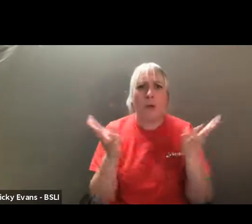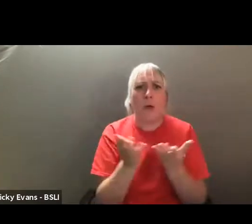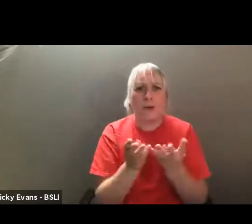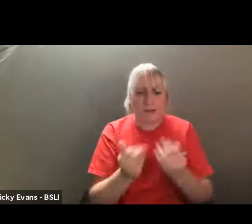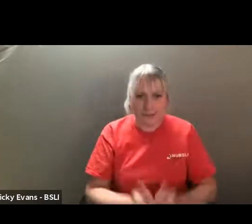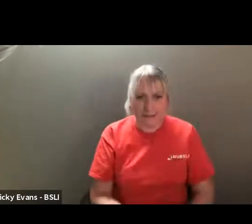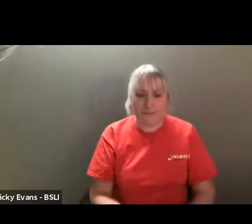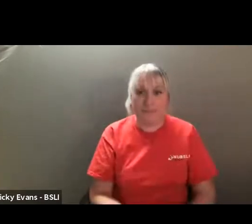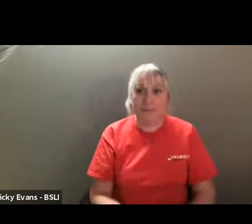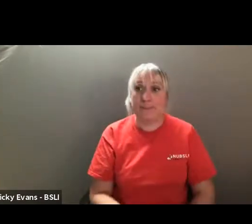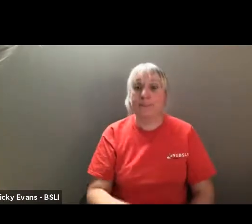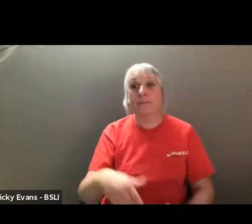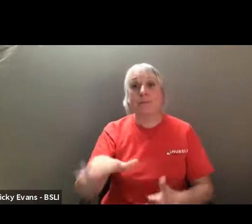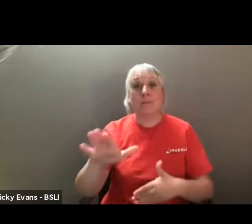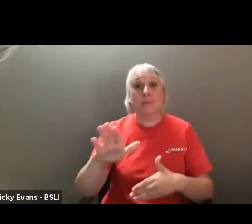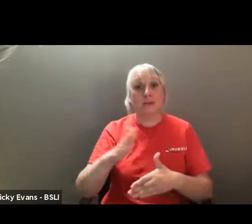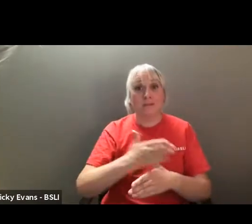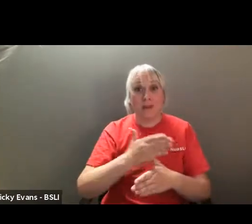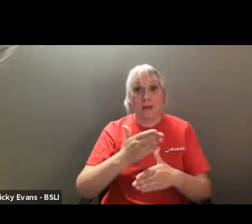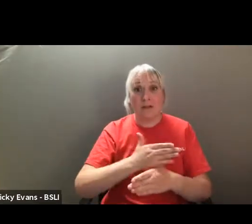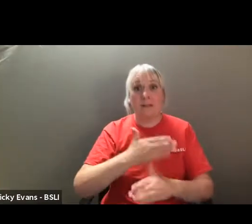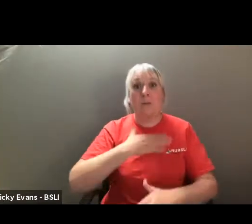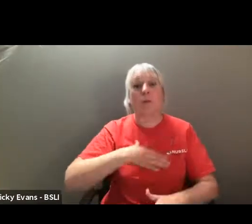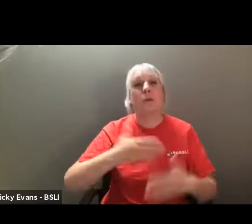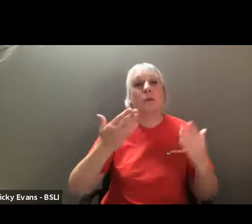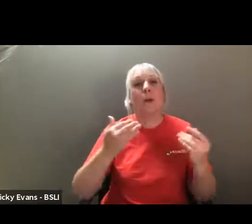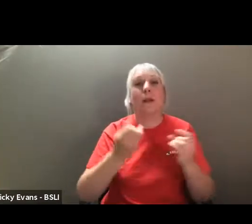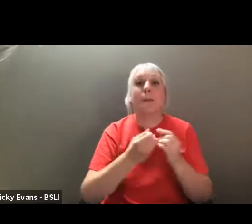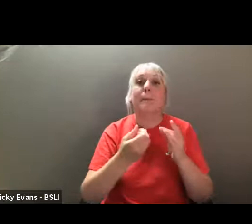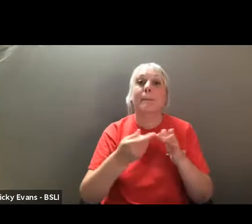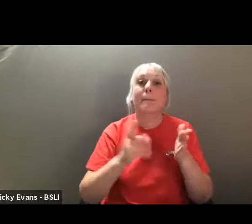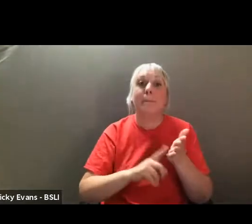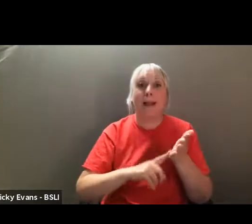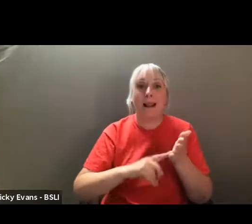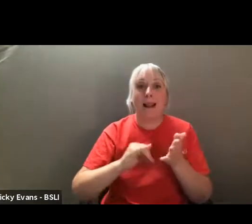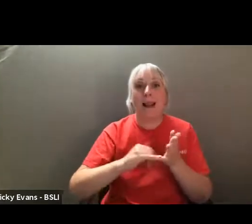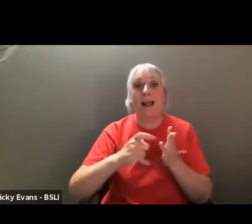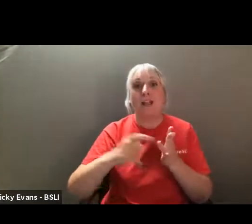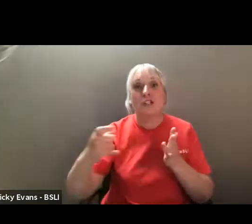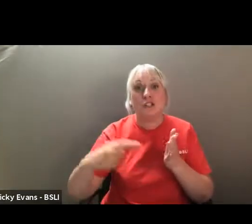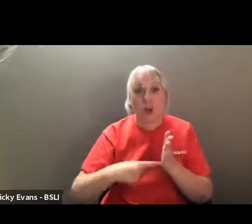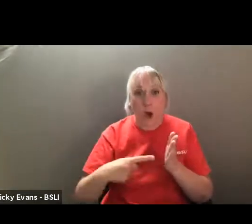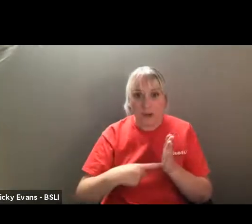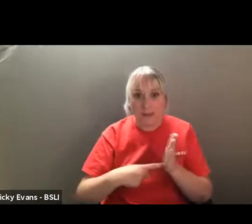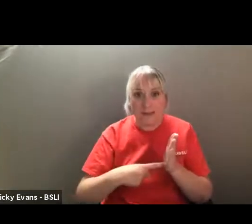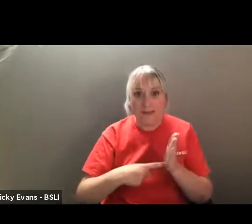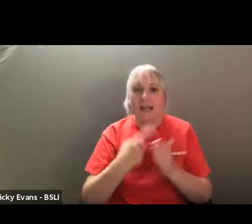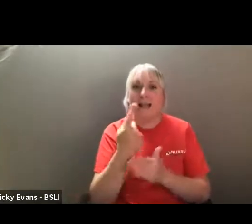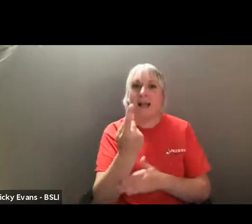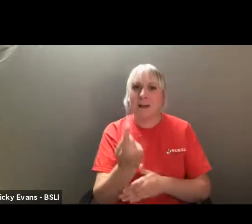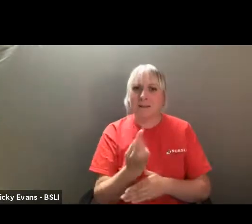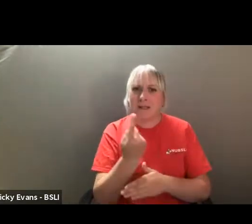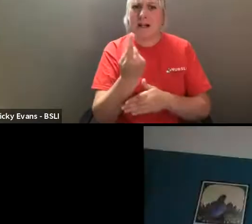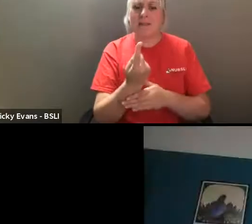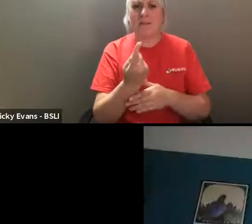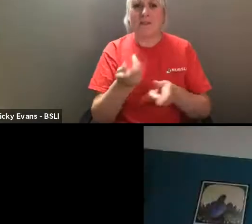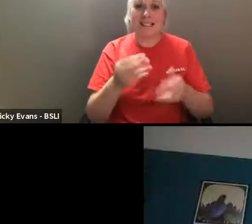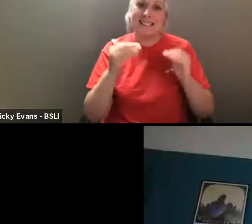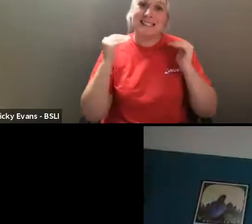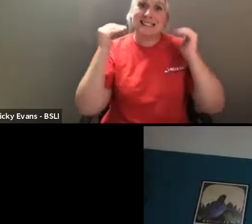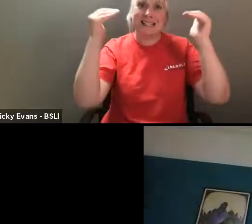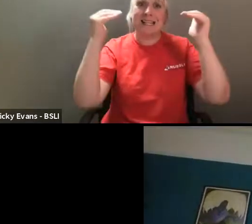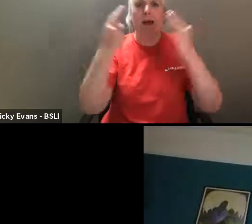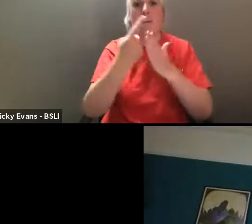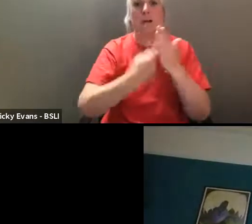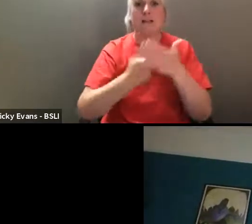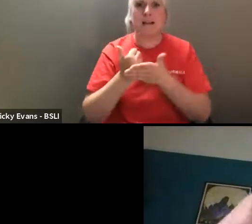so first of all, we'd like to welcome Bill Scott, who's the Senior Policy Advisor for Inclusion Scotland. Hi,